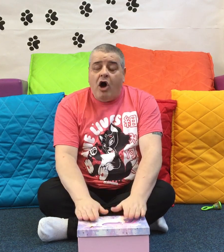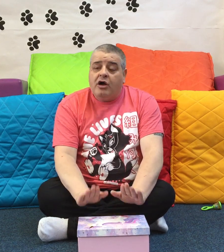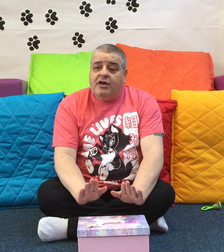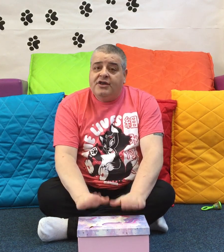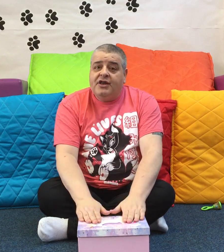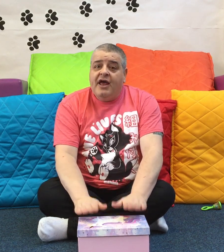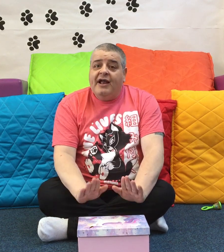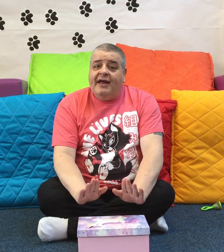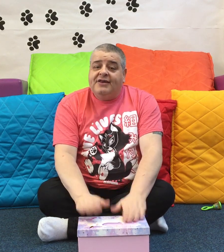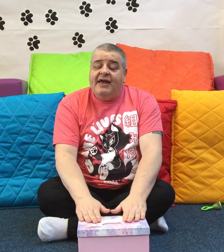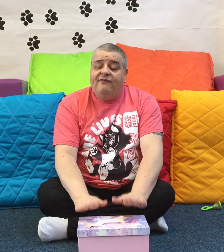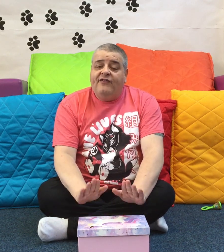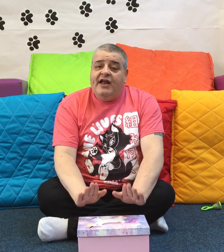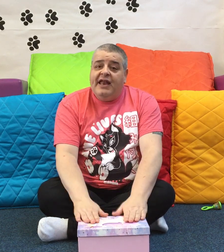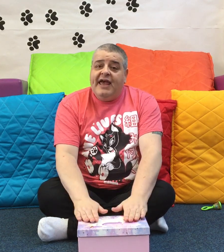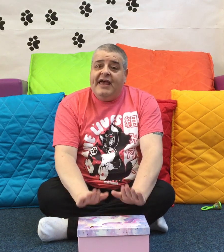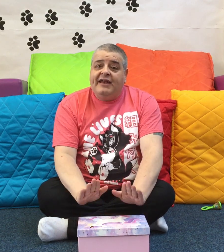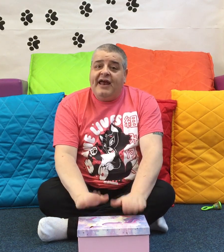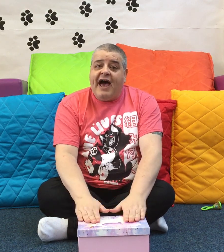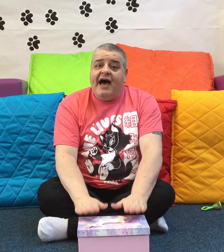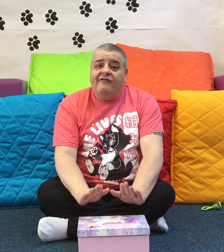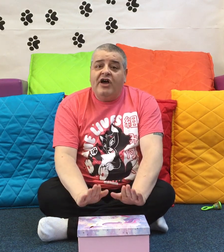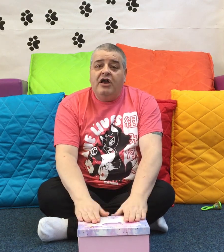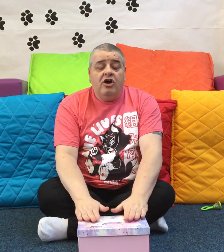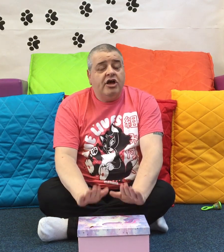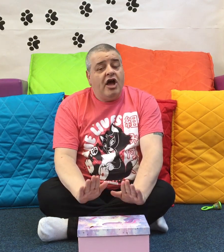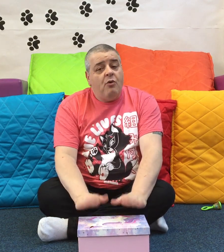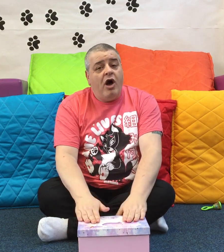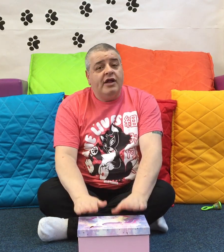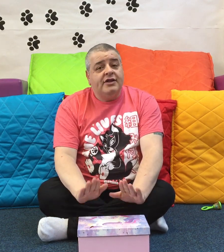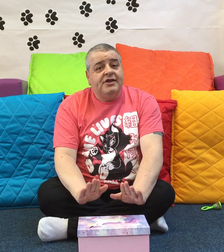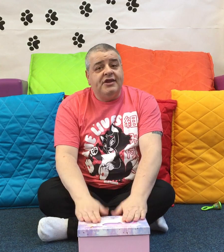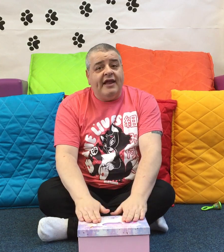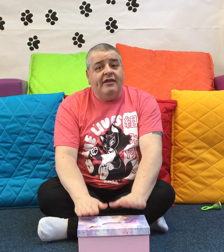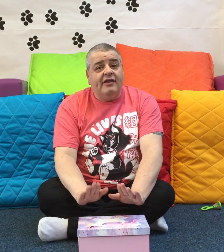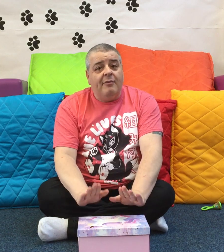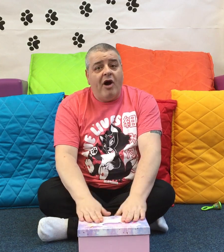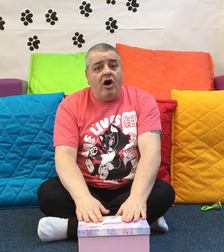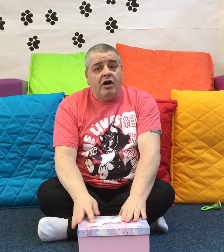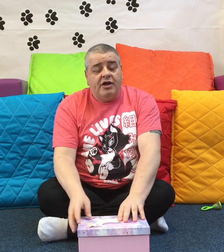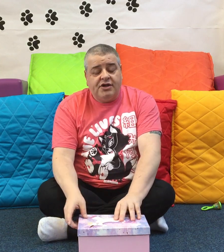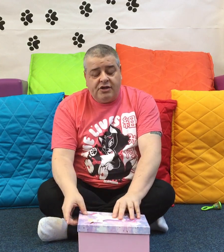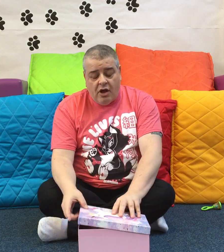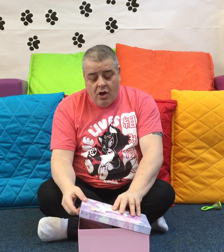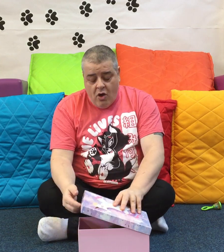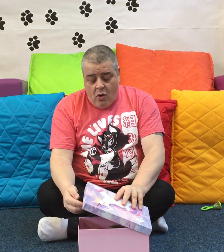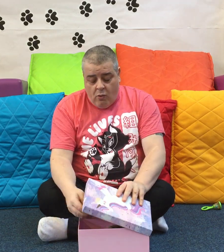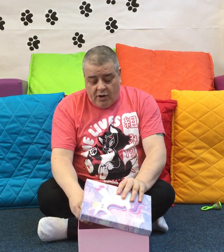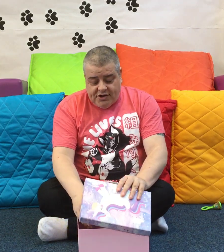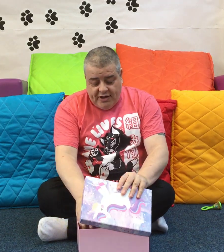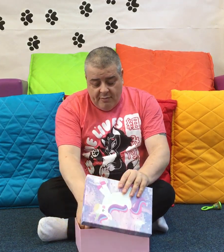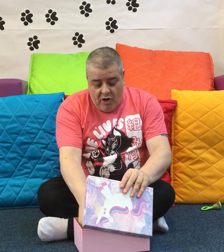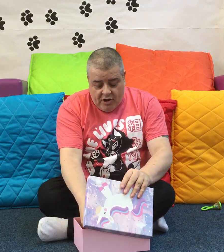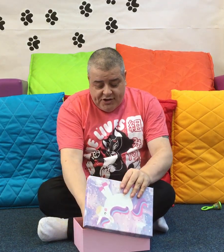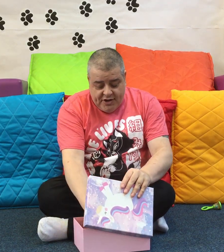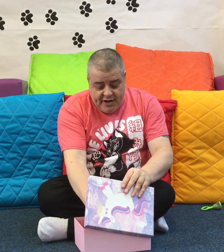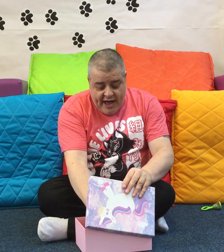box? Let's lift the lid and have a look at what's in the box. What's in the box